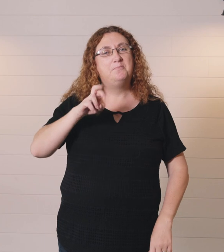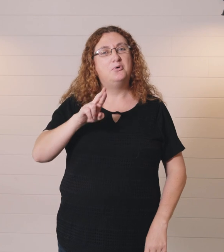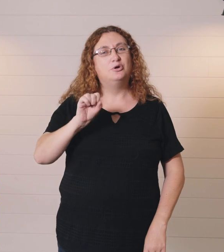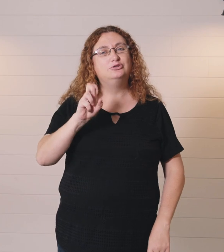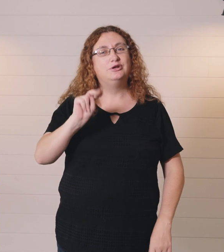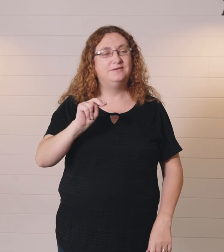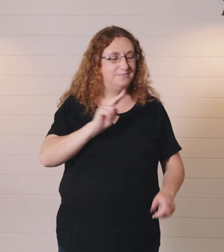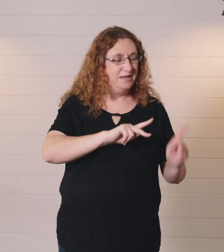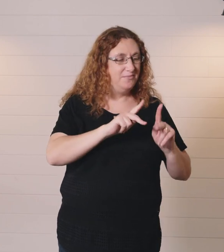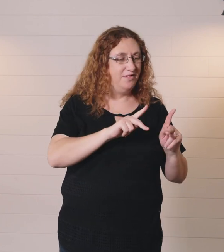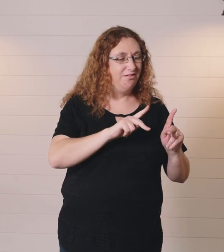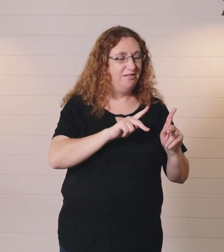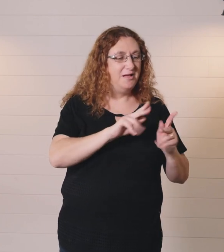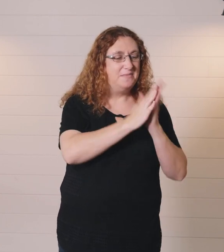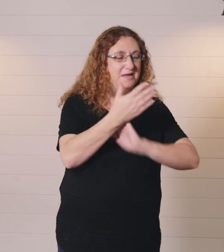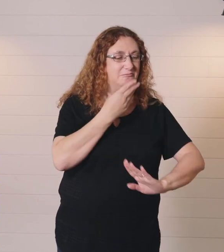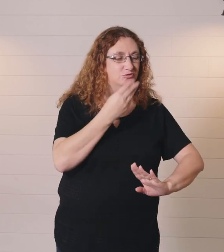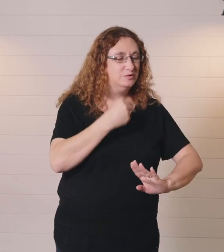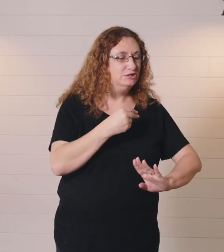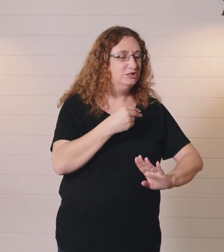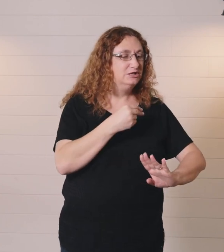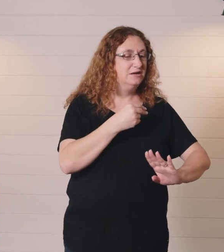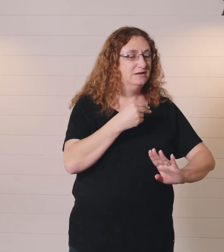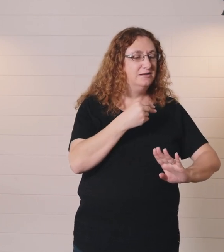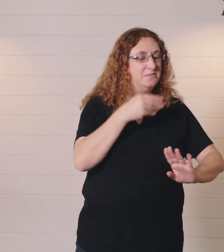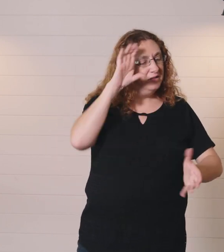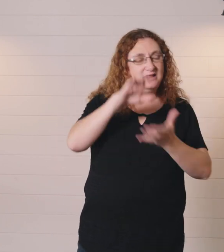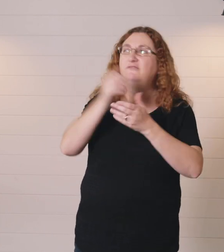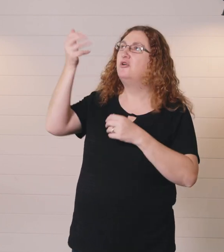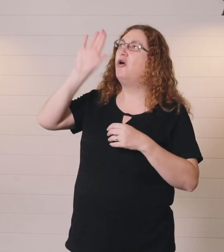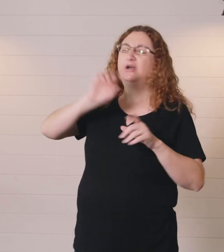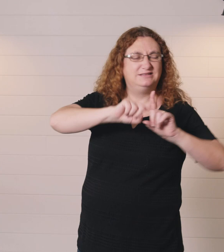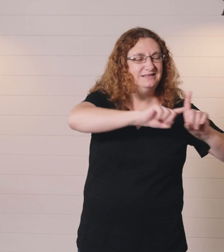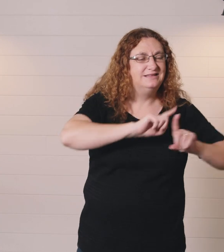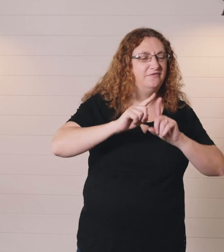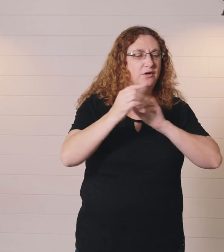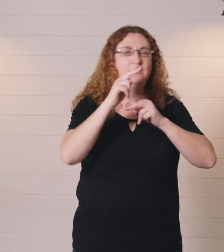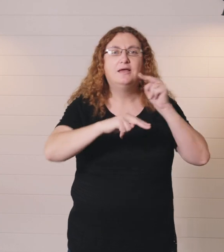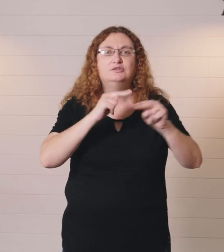Lamb who was slain." Persians and Medes and Mesopotamians.